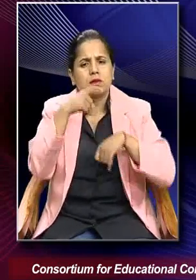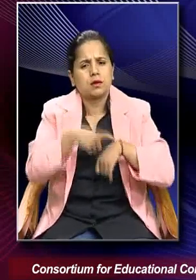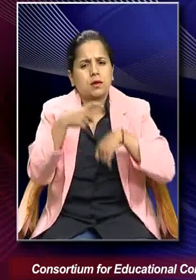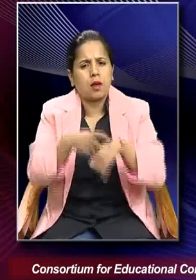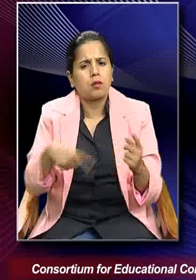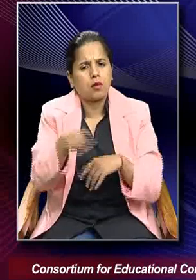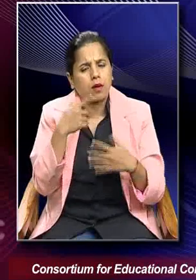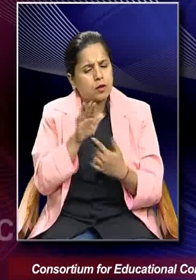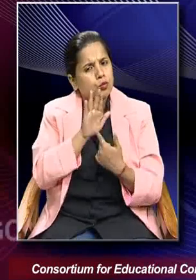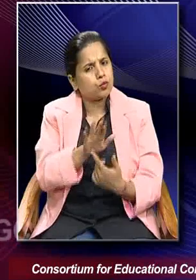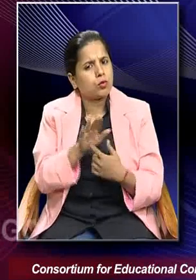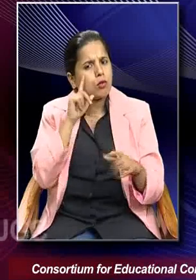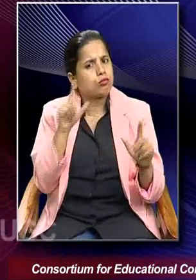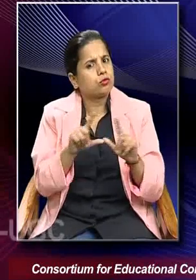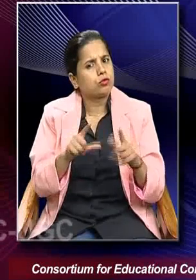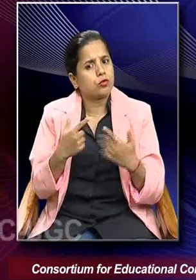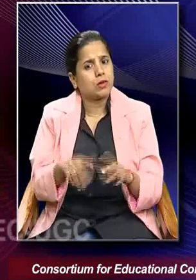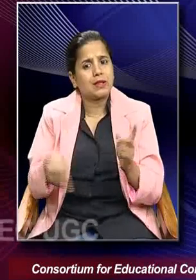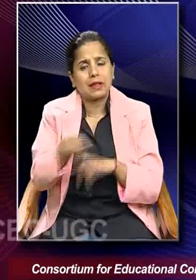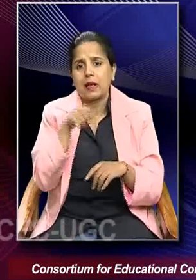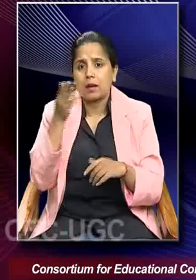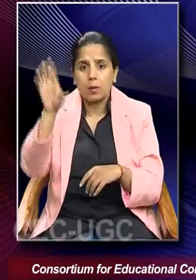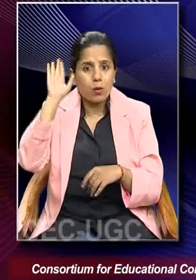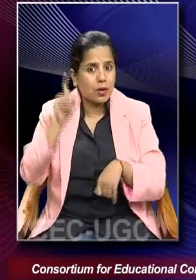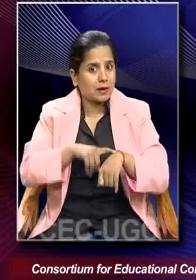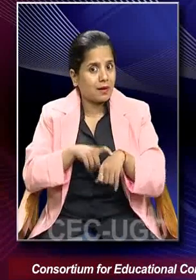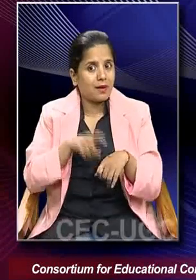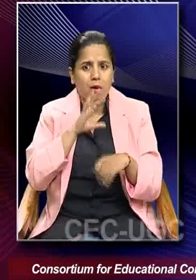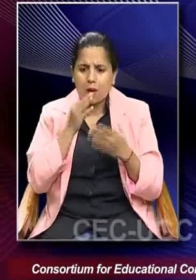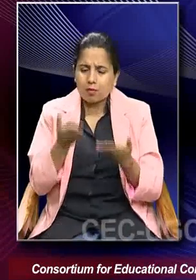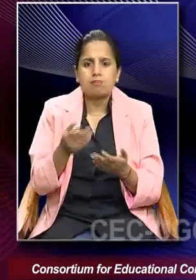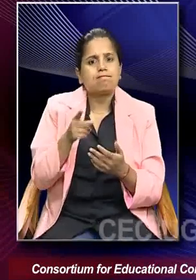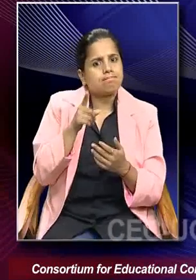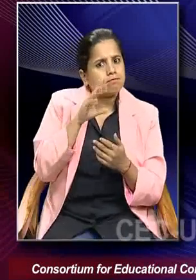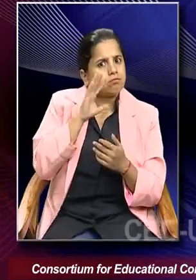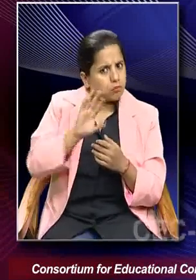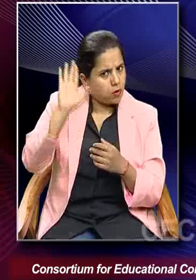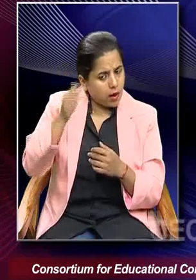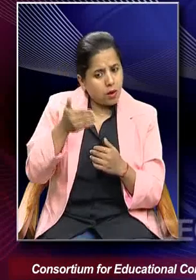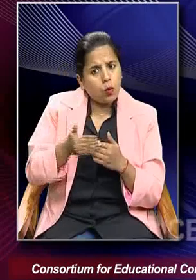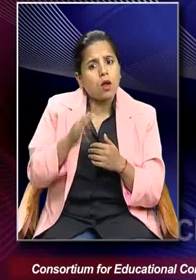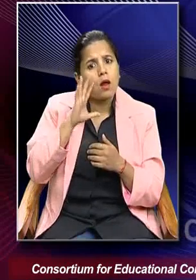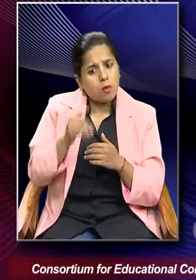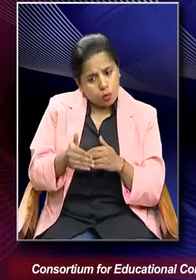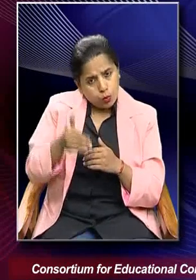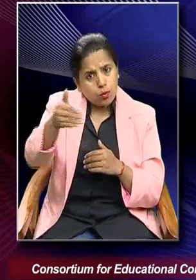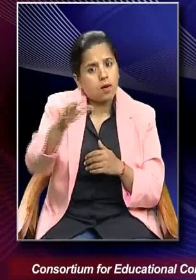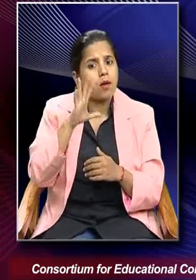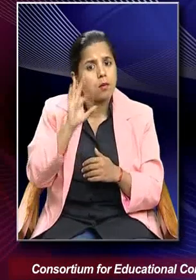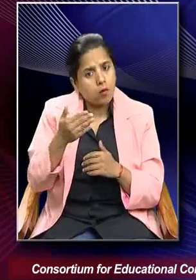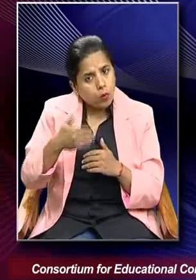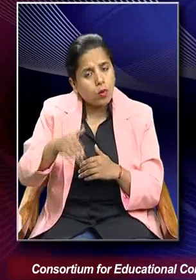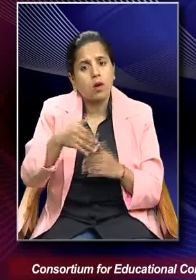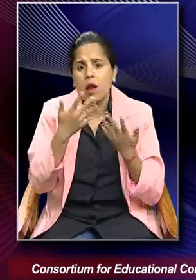space. It is above time and space. It will be relevant, it was relevant, and it will be relevant